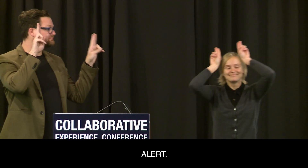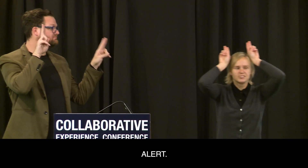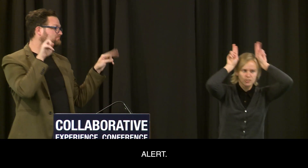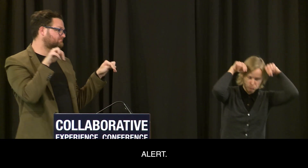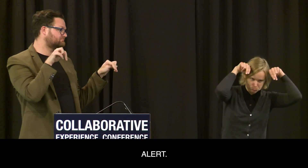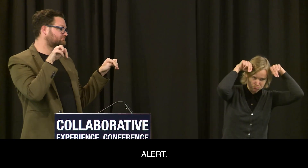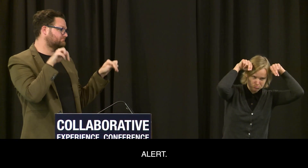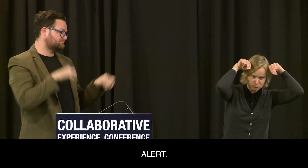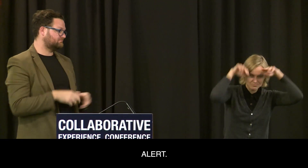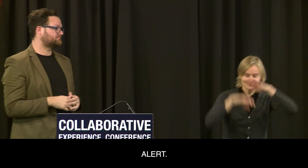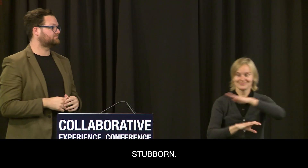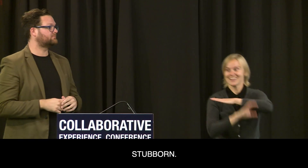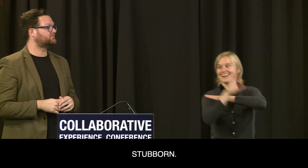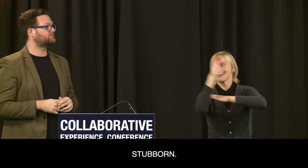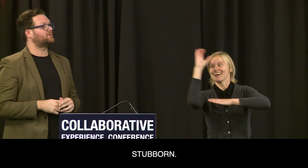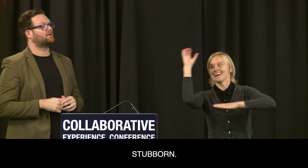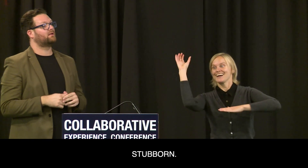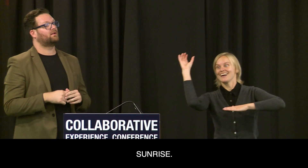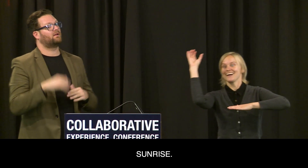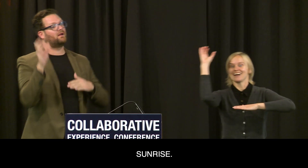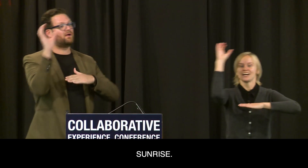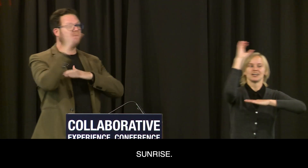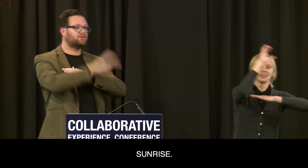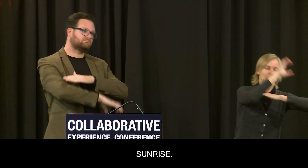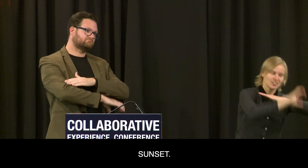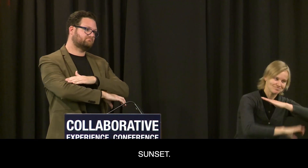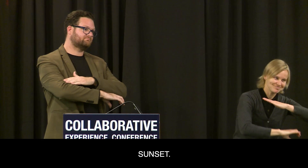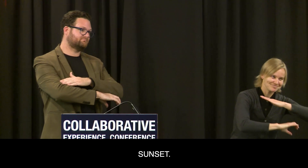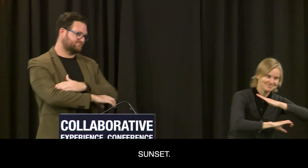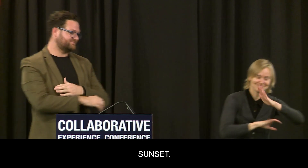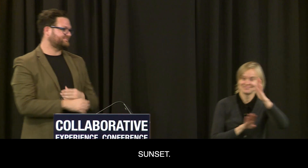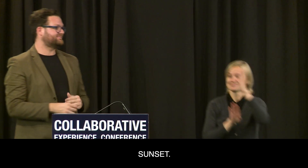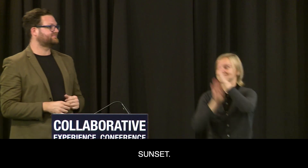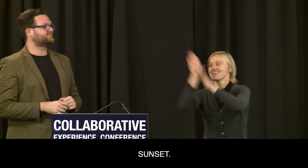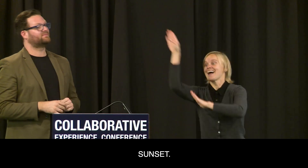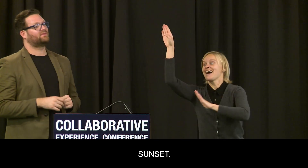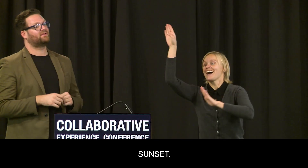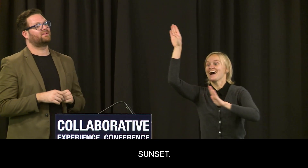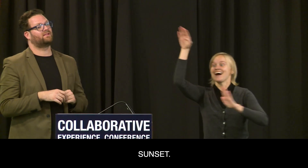Alert. Stubborn. Sunrise. Sunset.